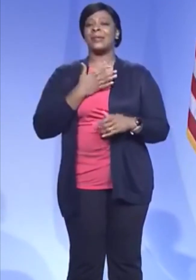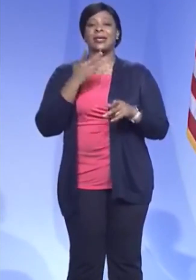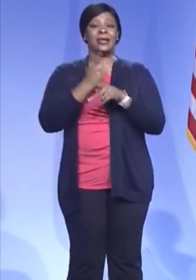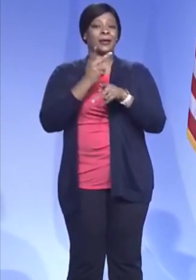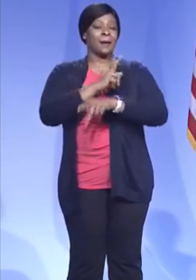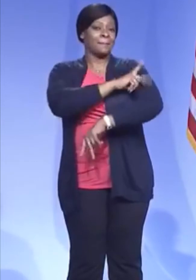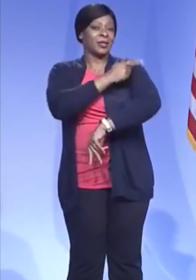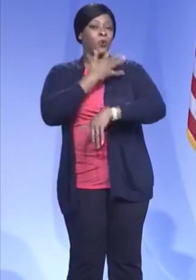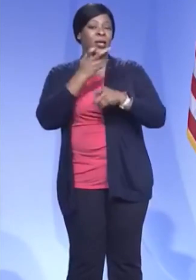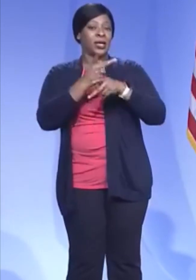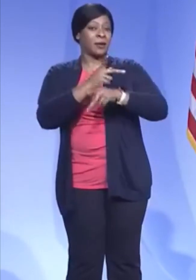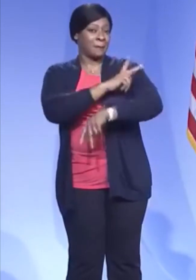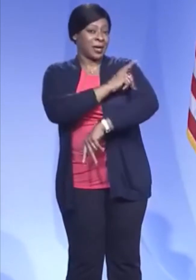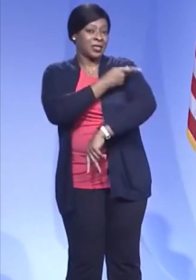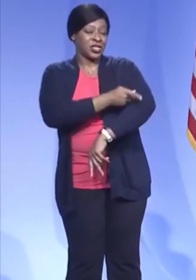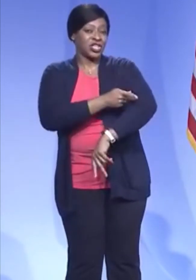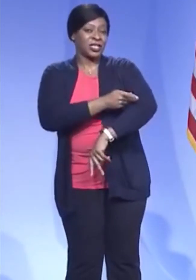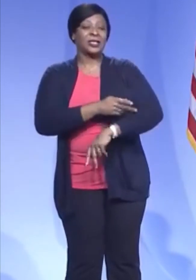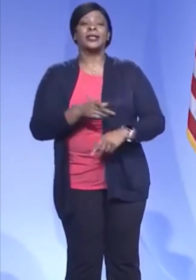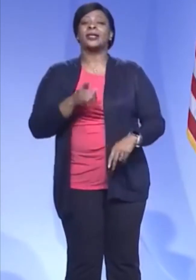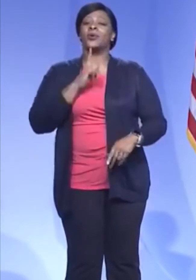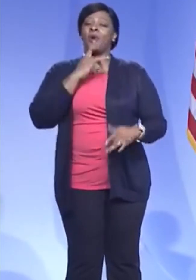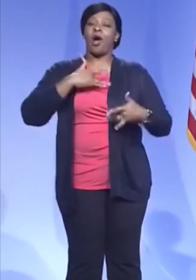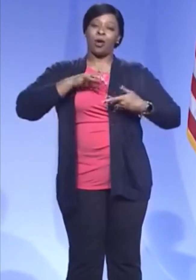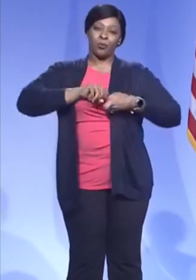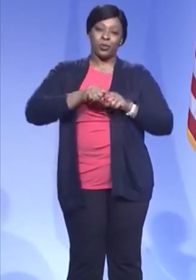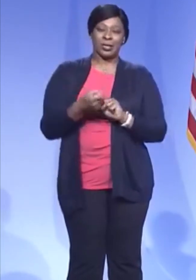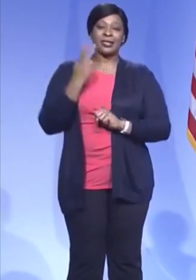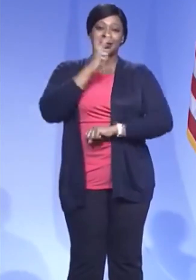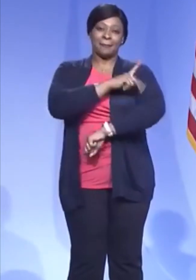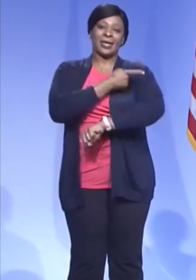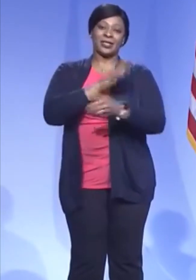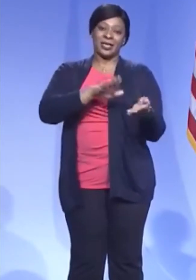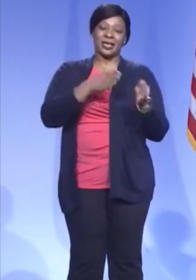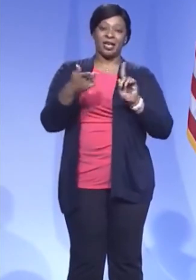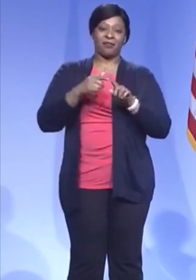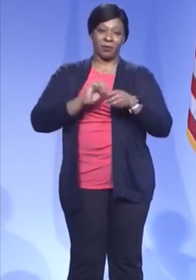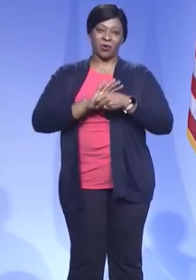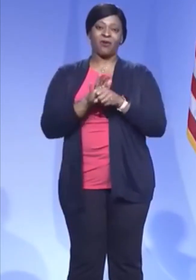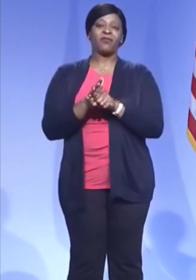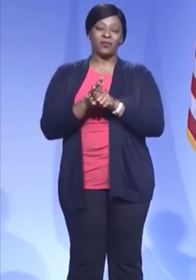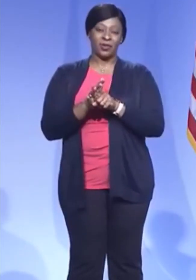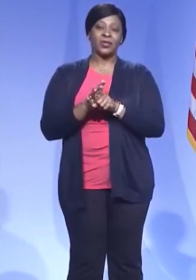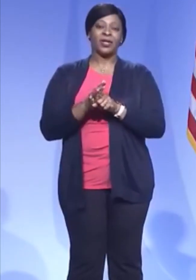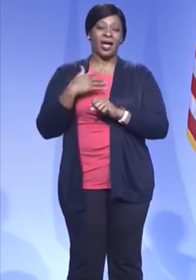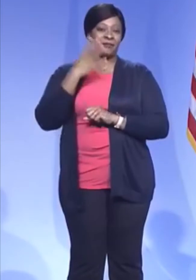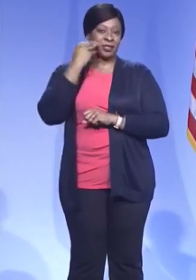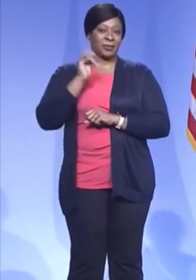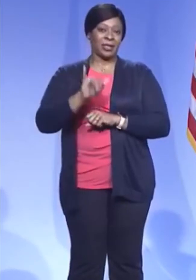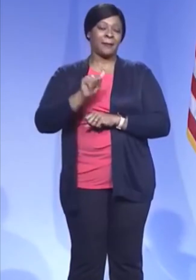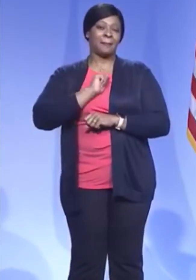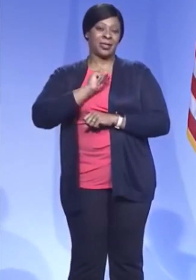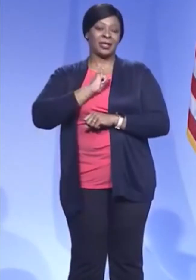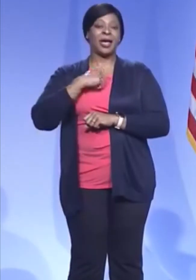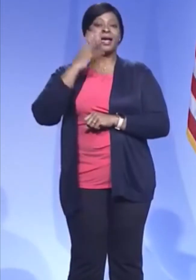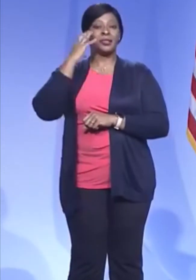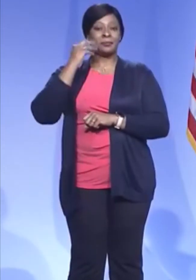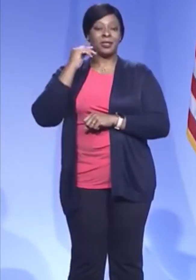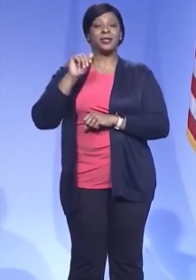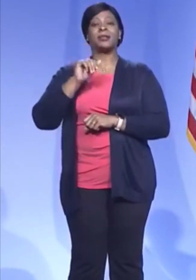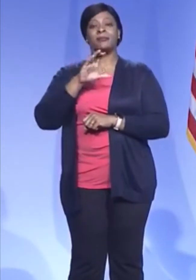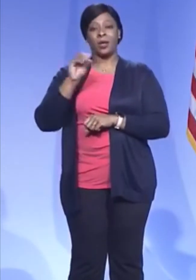take care of patients. It is heartbreaking to see patients die from COVID. I've experienced that. I've experienced colleagues